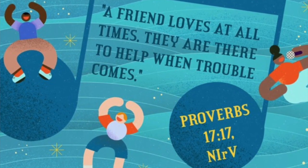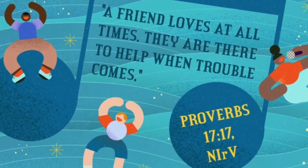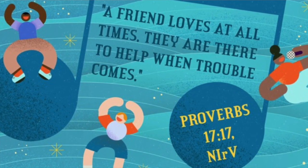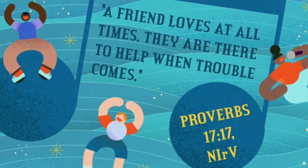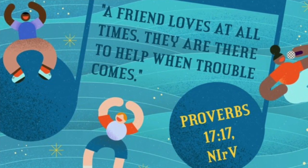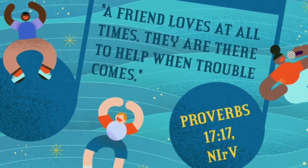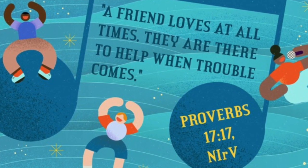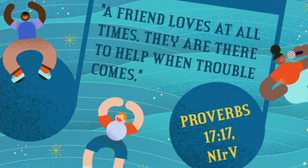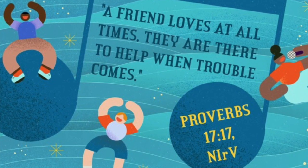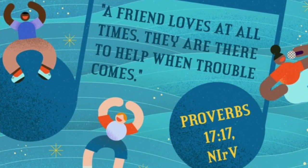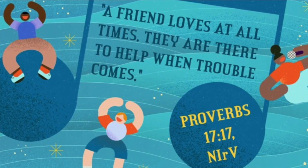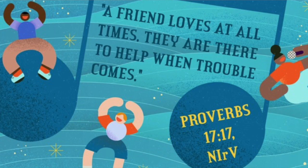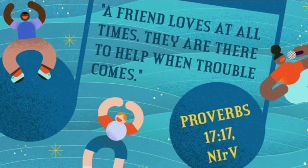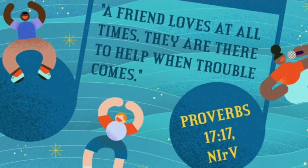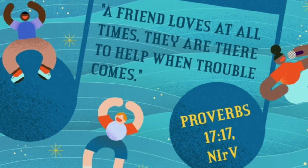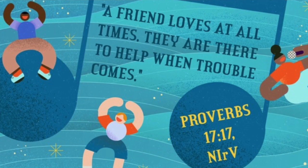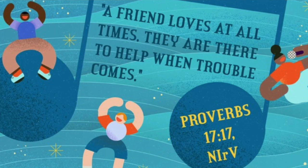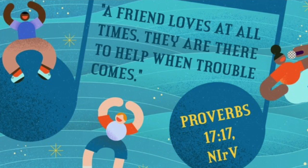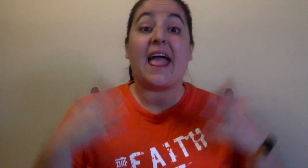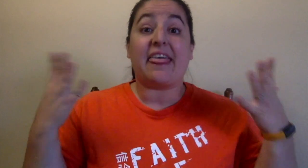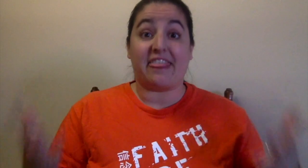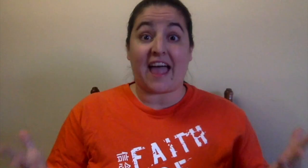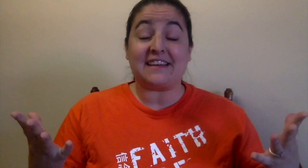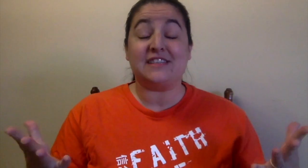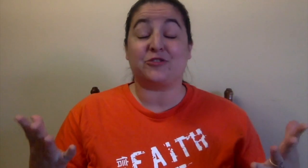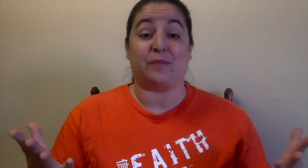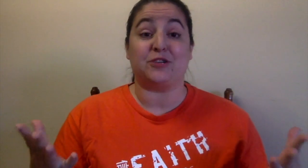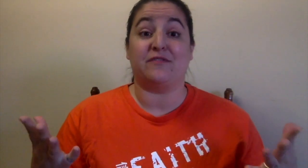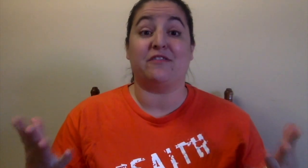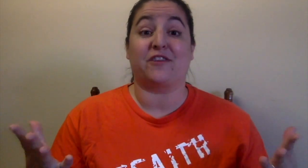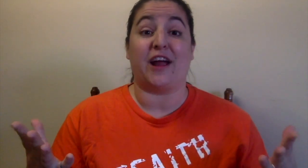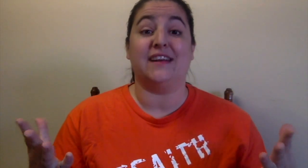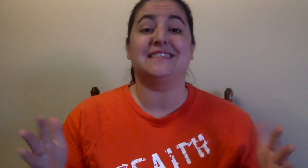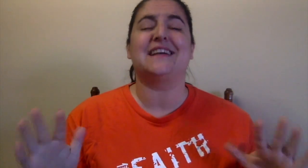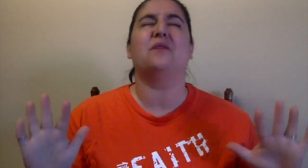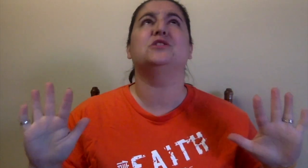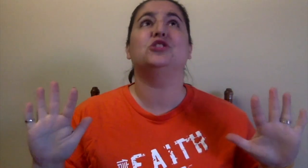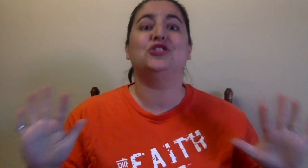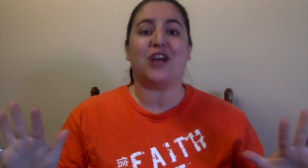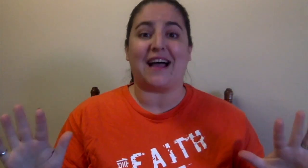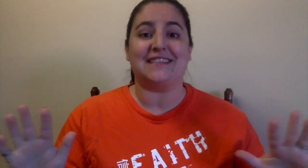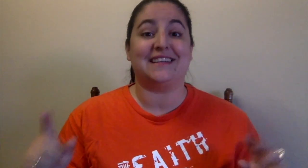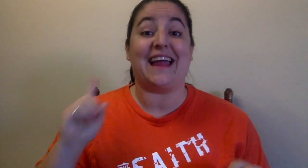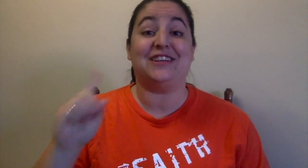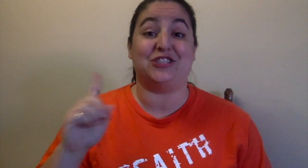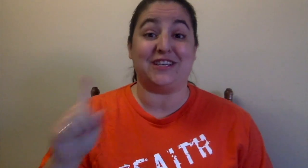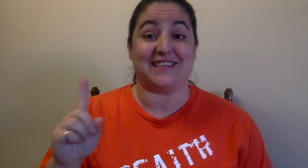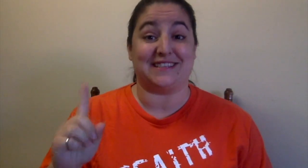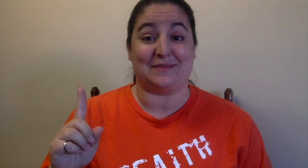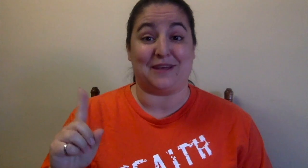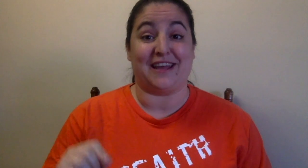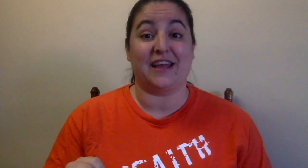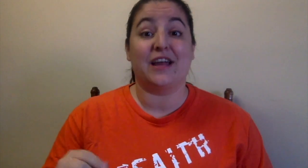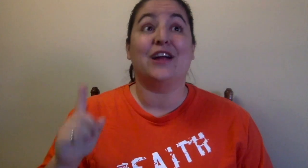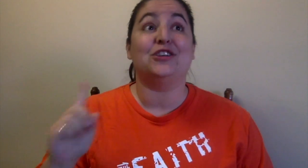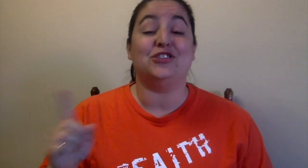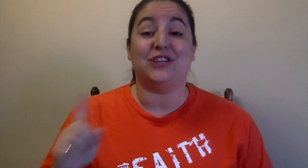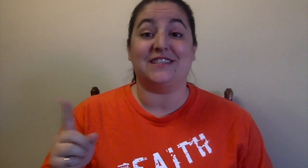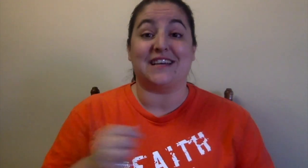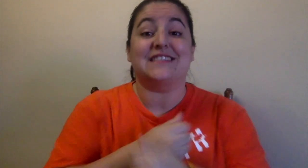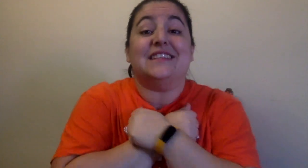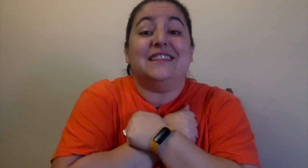Proverbs 17:17. Read it with me. A friend loves at all times. They are there to